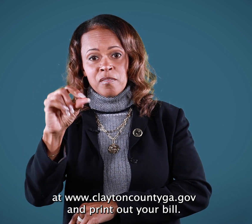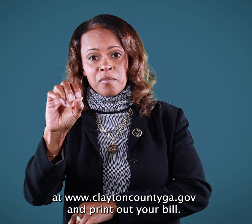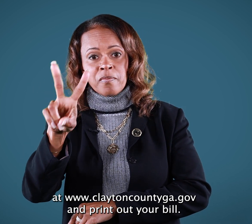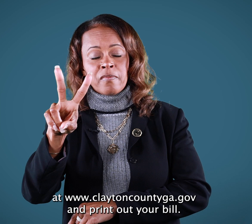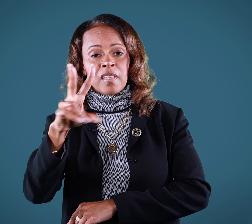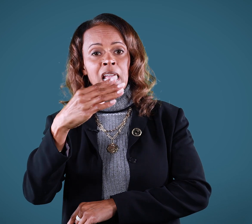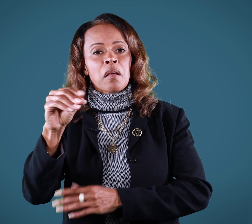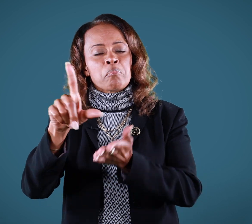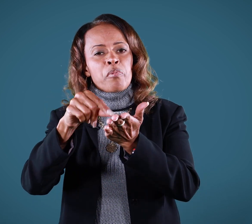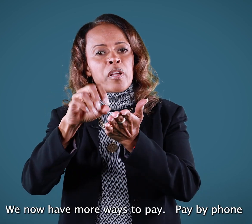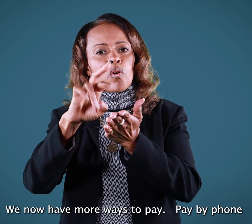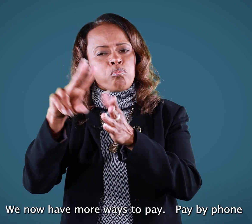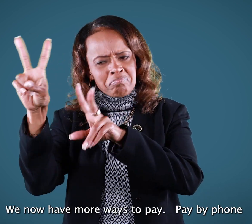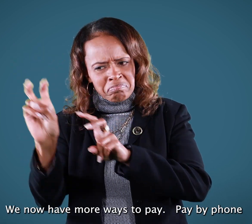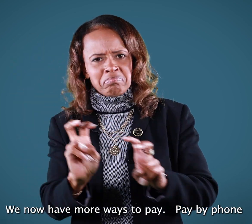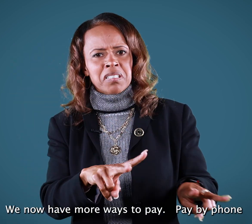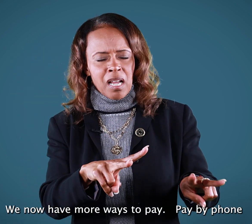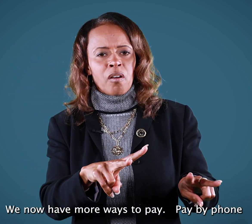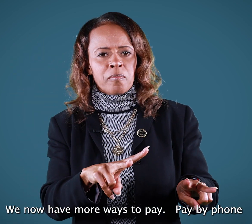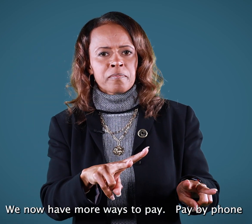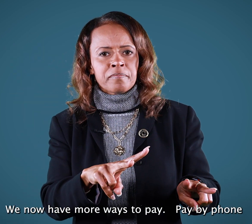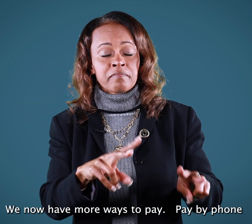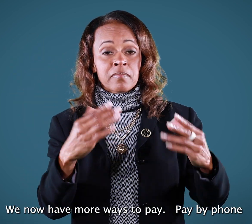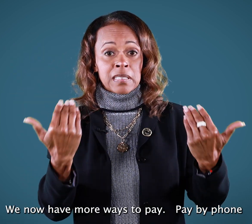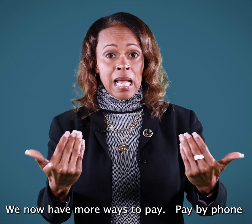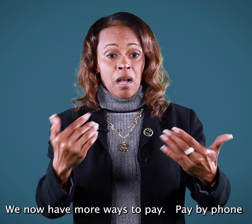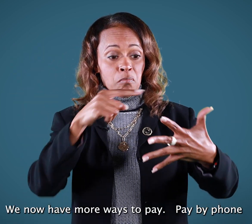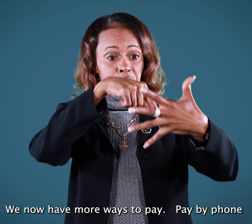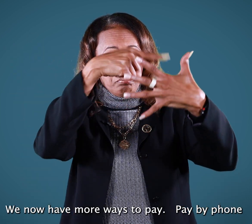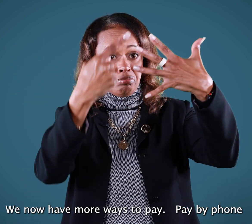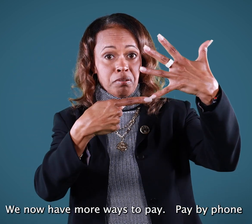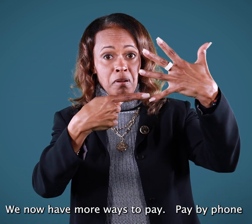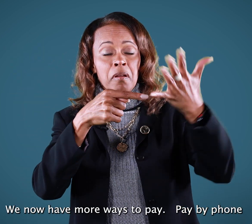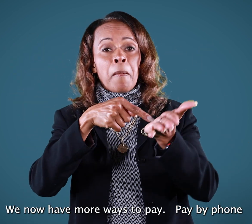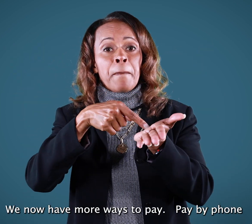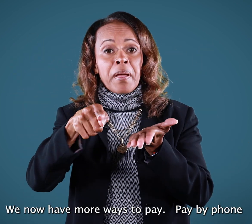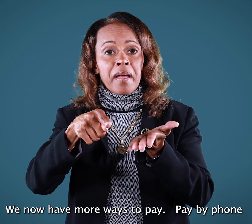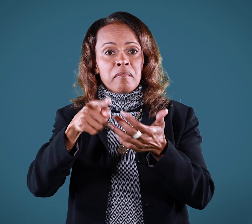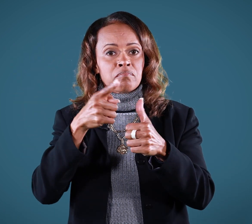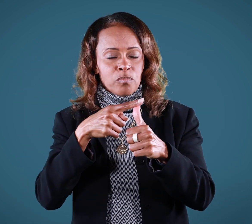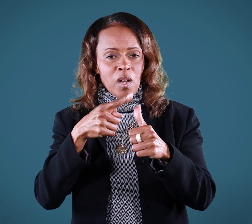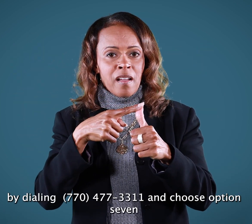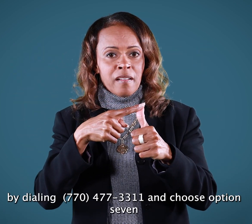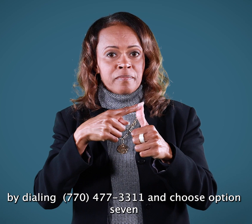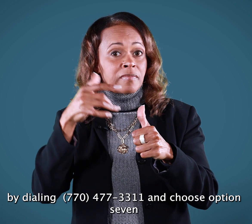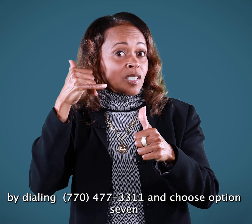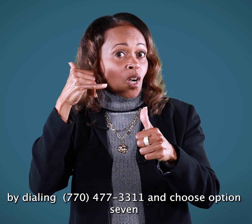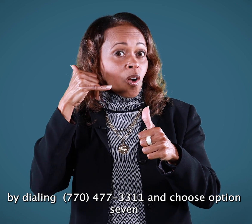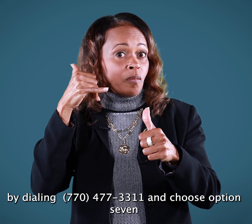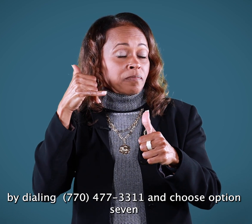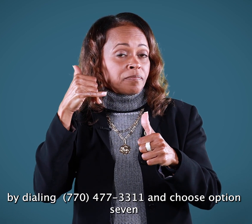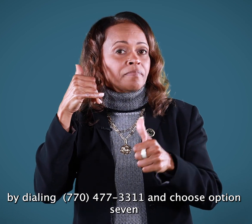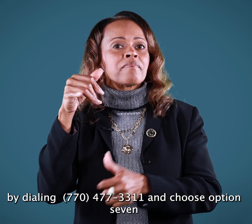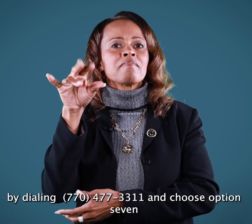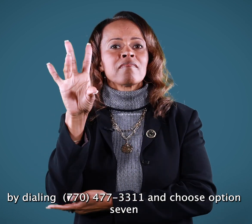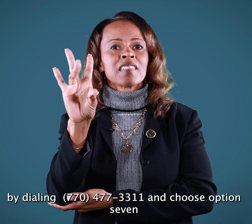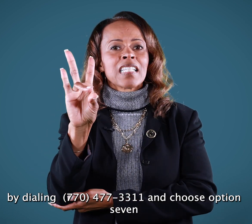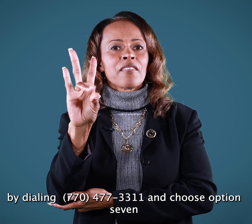your bill. We now have more ways to pay. Pay by phone by dialing 770